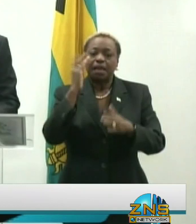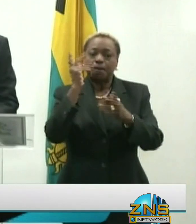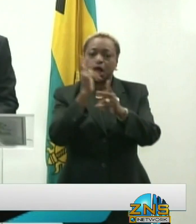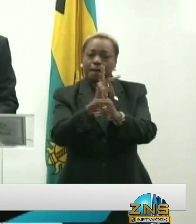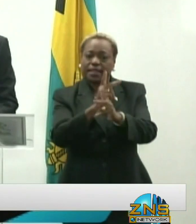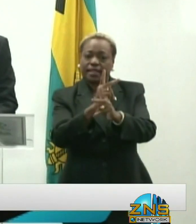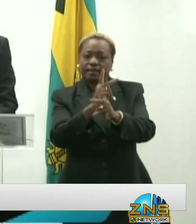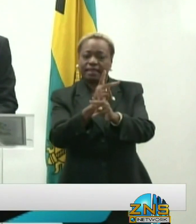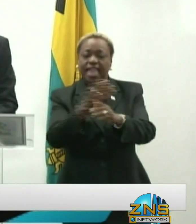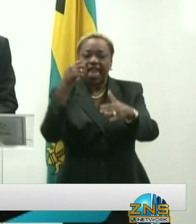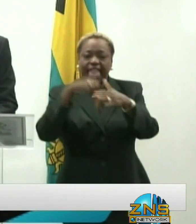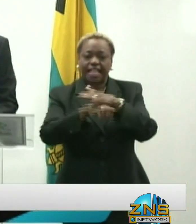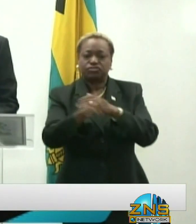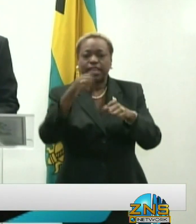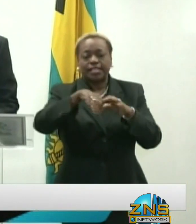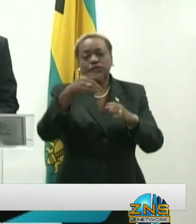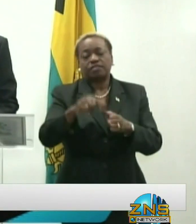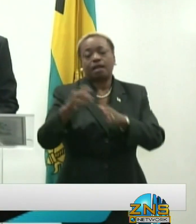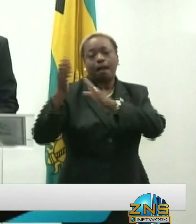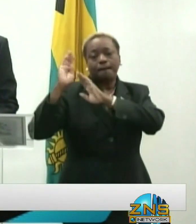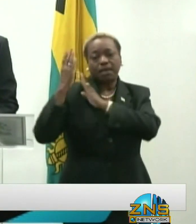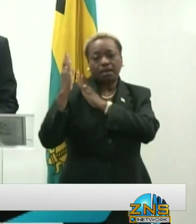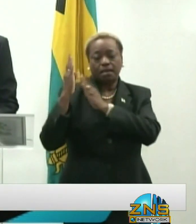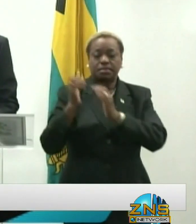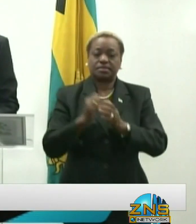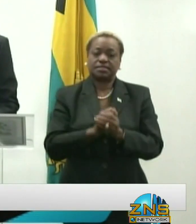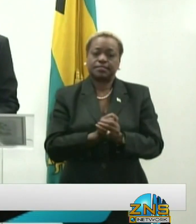prohibited entry into the Bahamas.